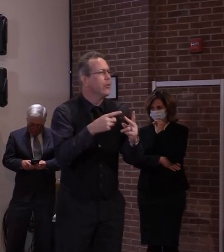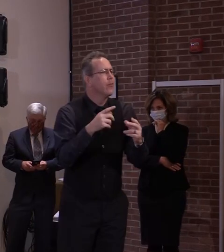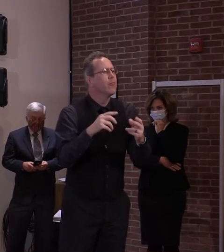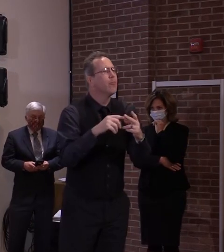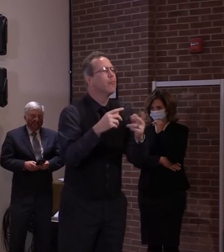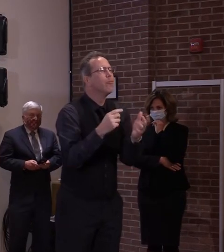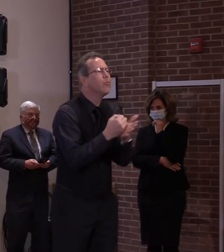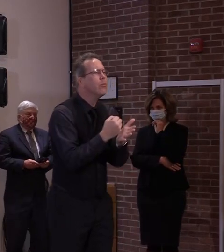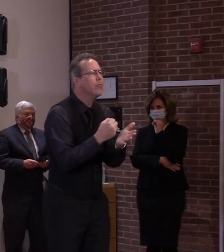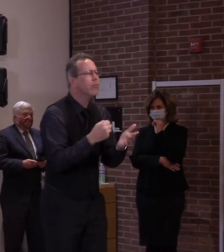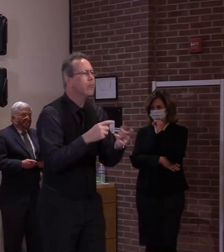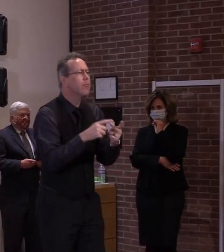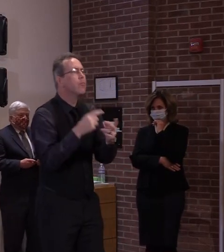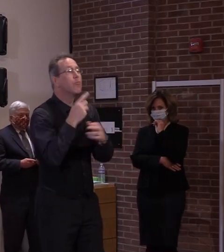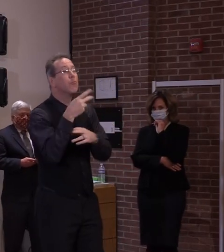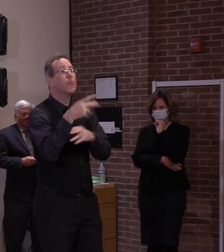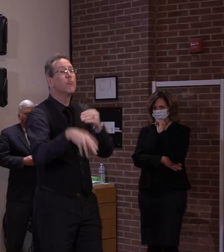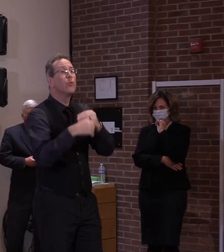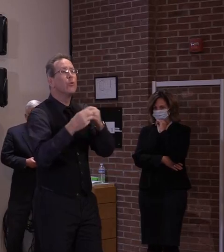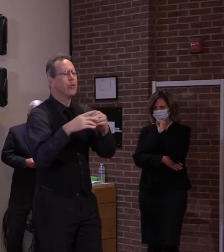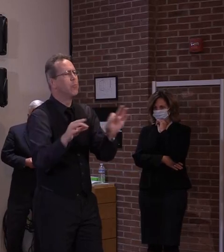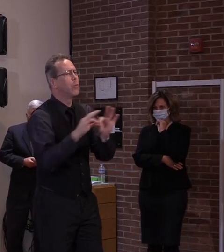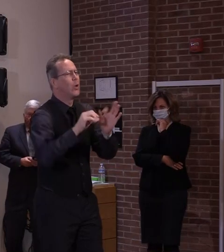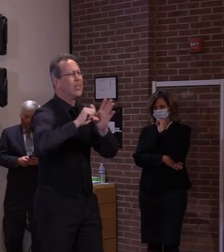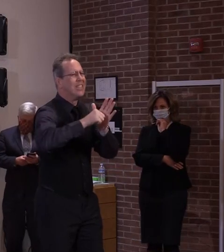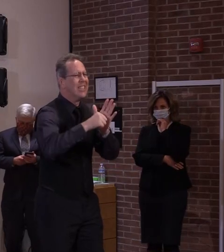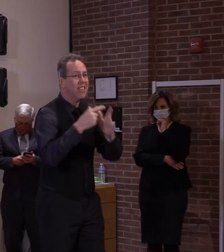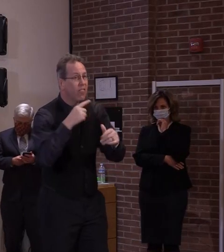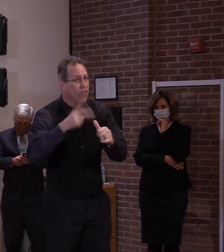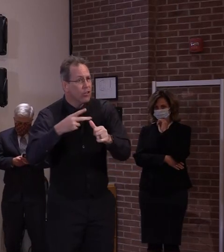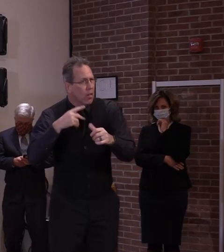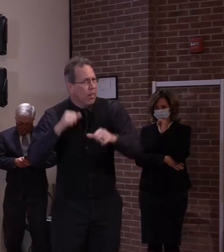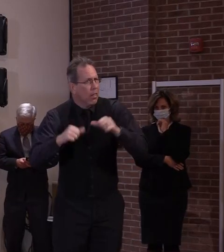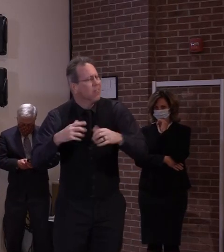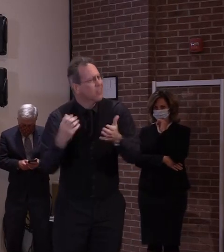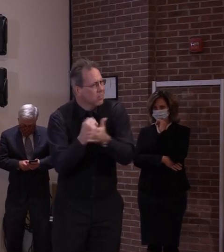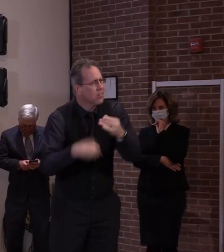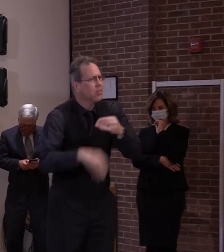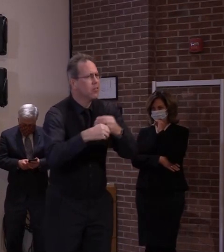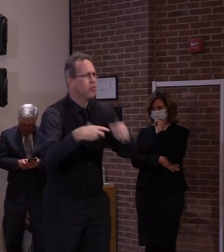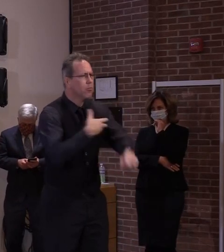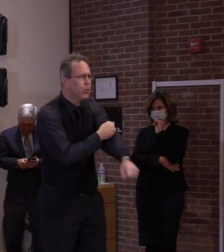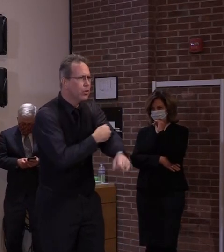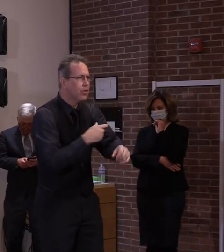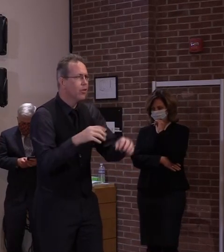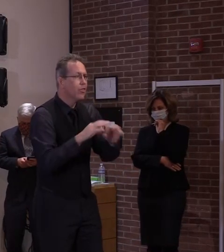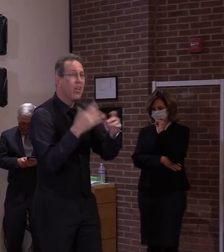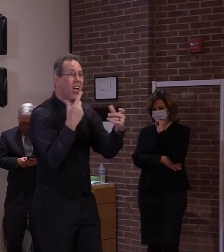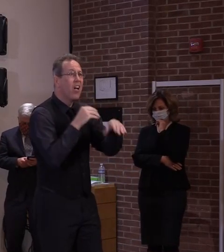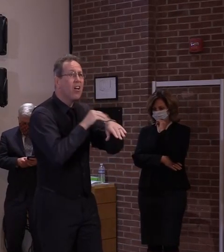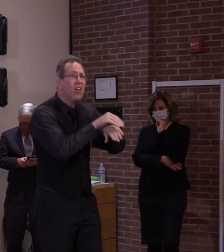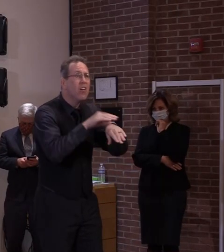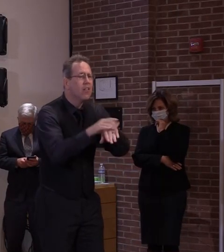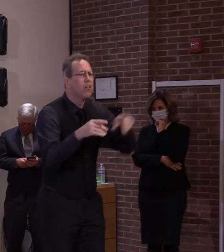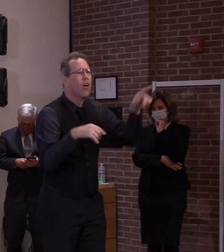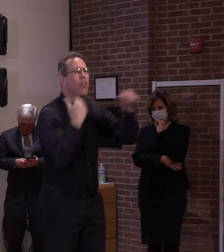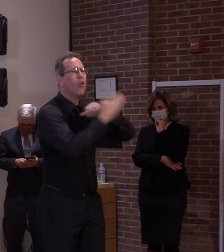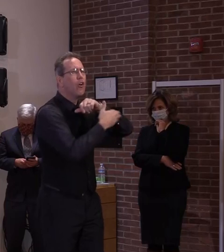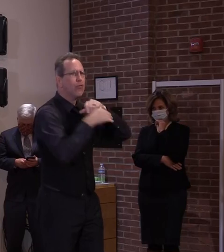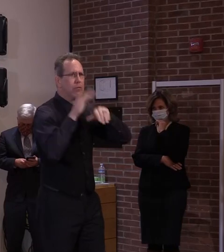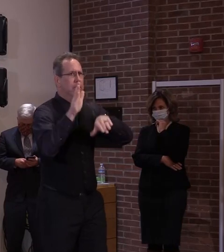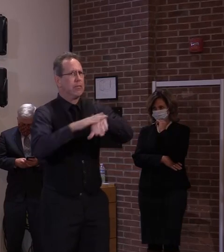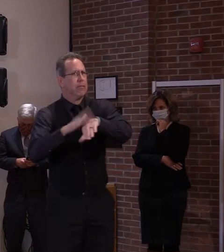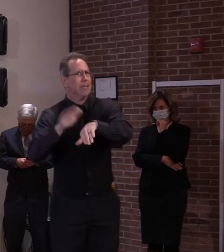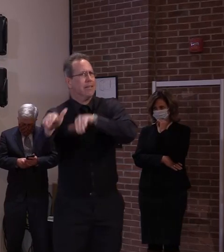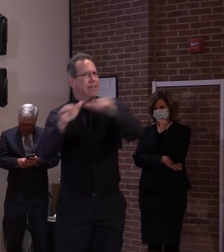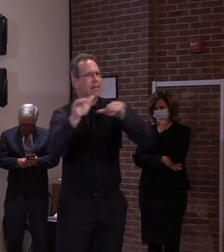some continuity amongst the entire nation in order to do this as well. Dr. Levine, anything you want to add